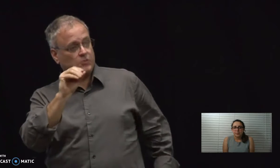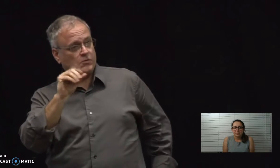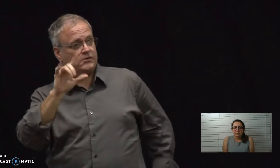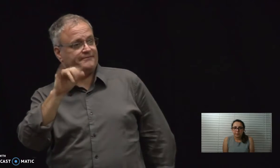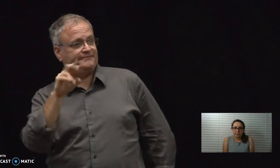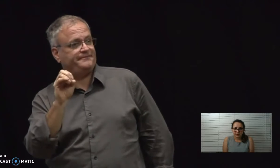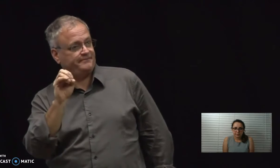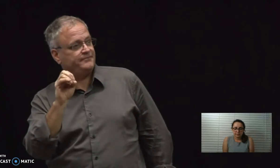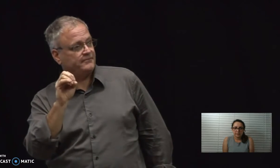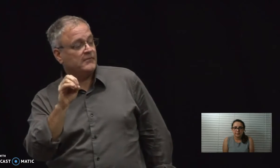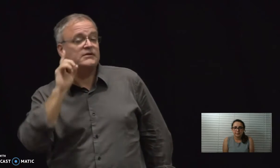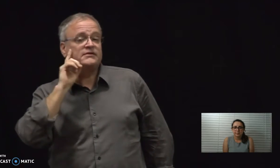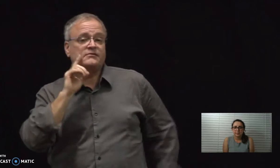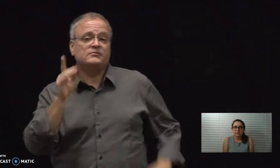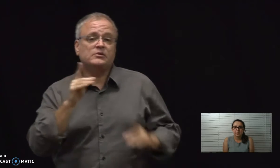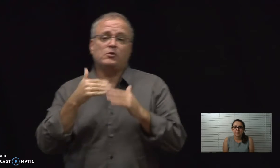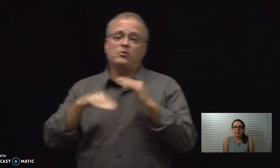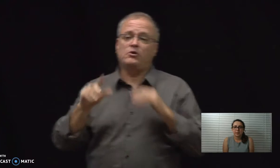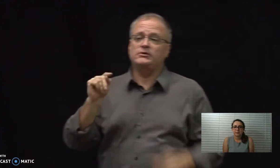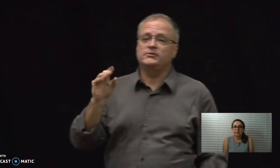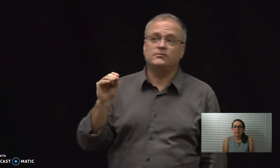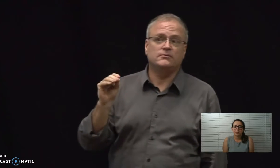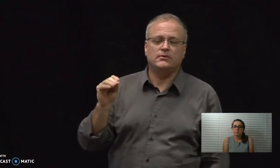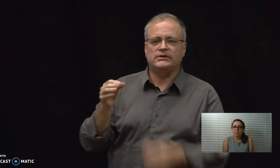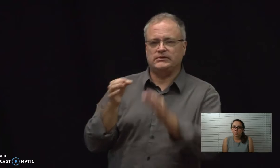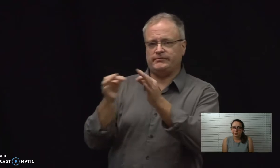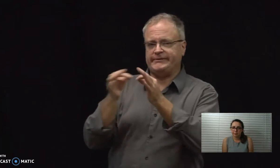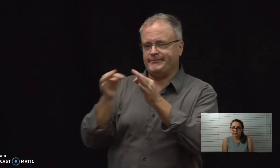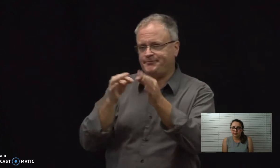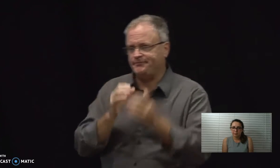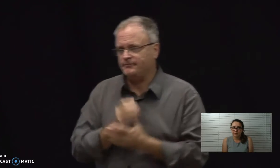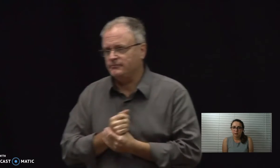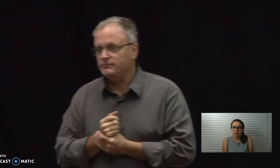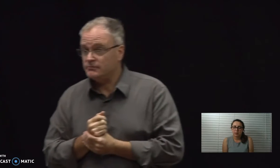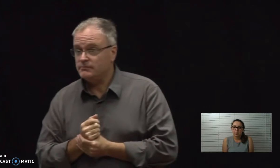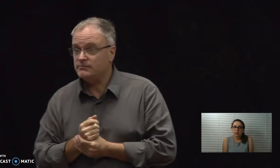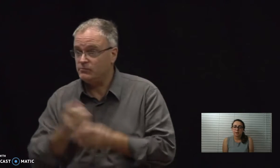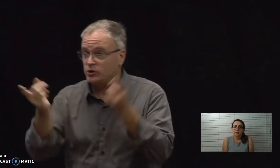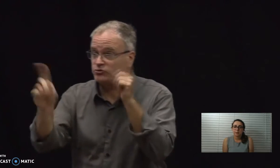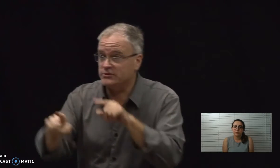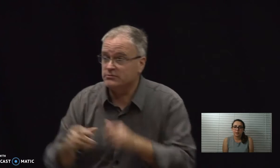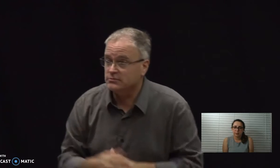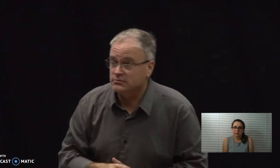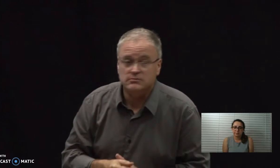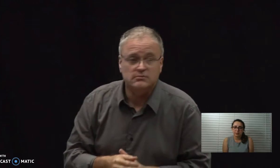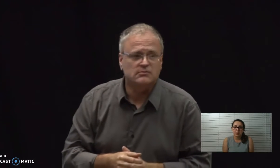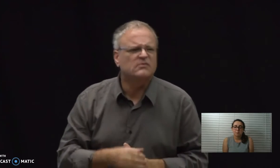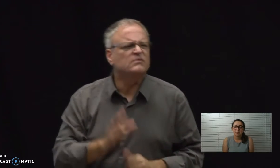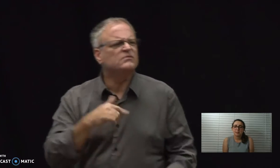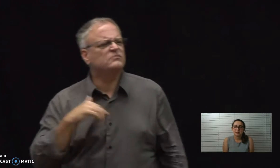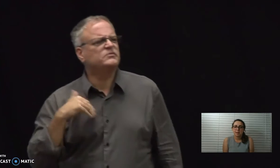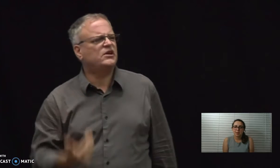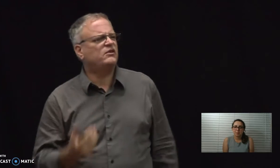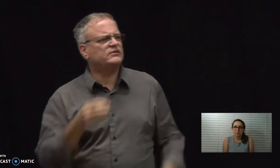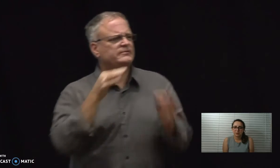So I have a quote for you. So it's hearing people live Hearing people are born to live,